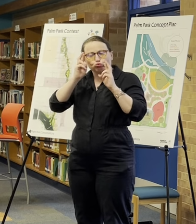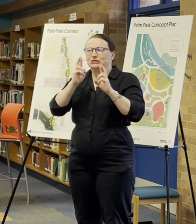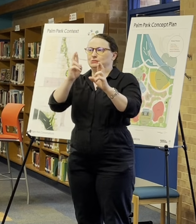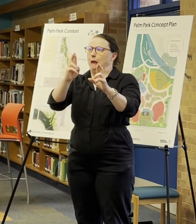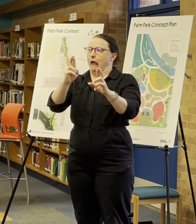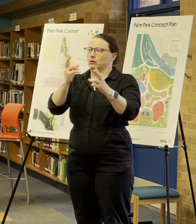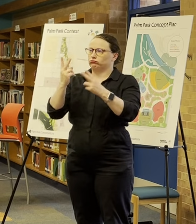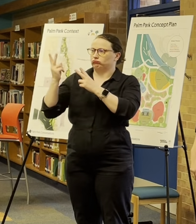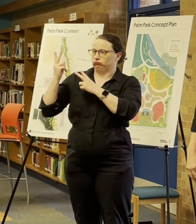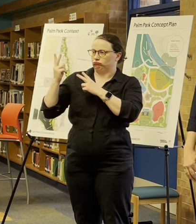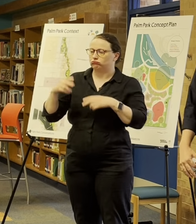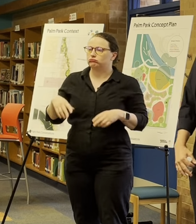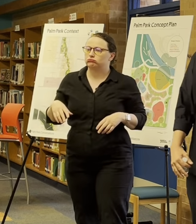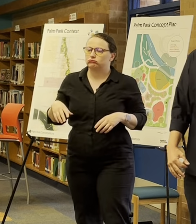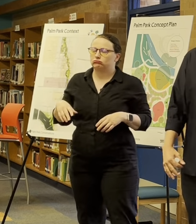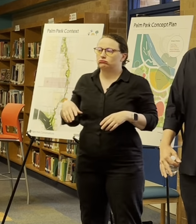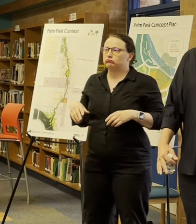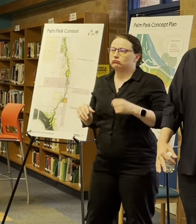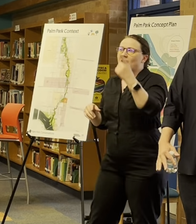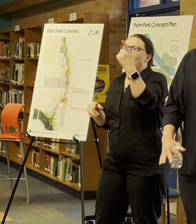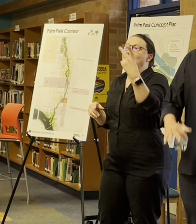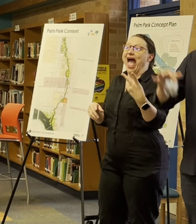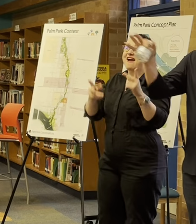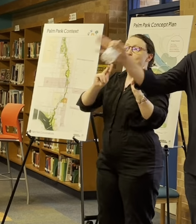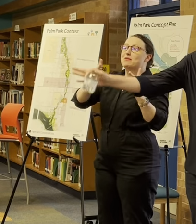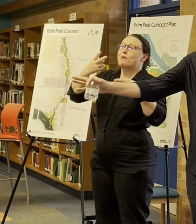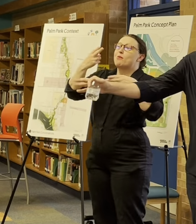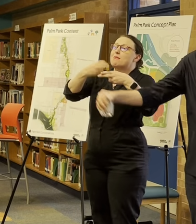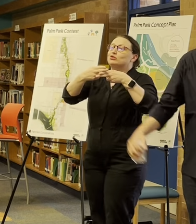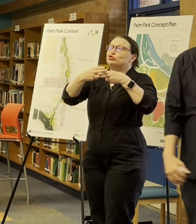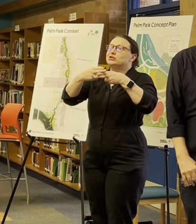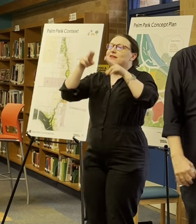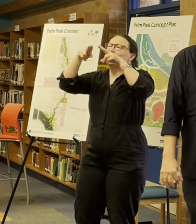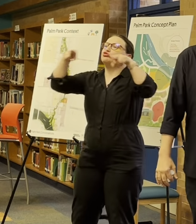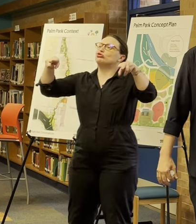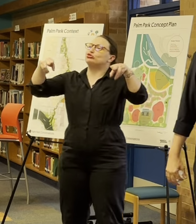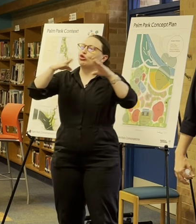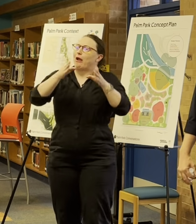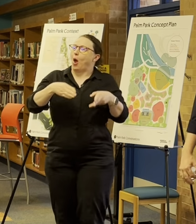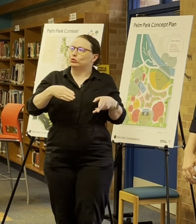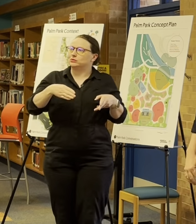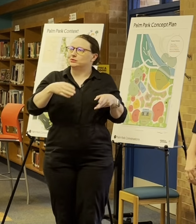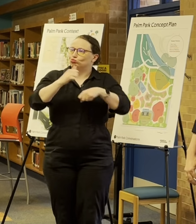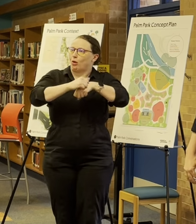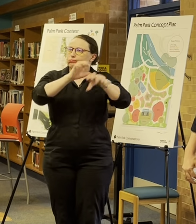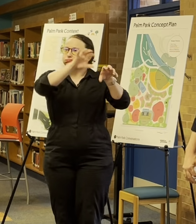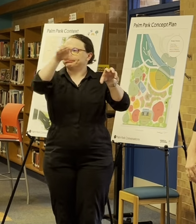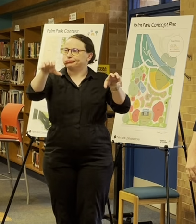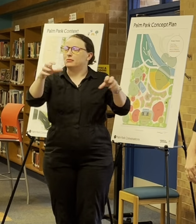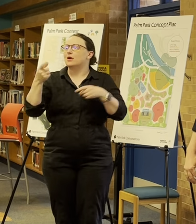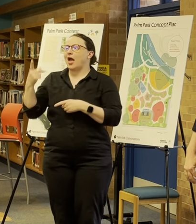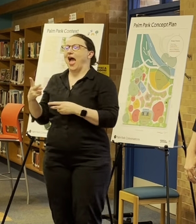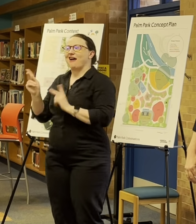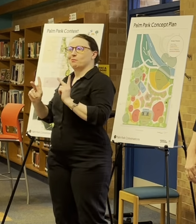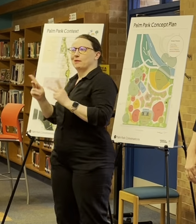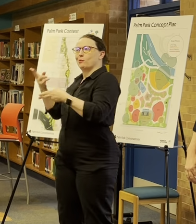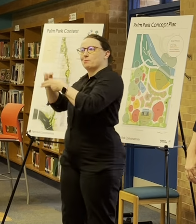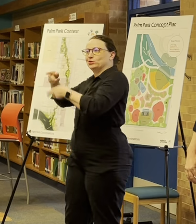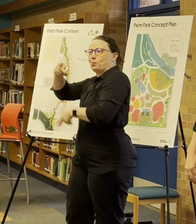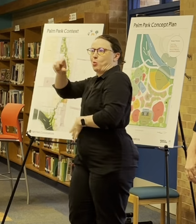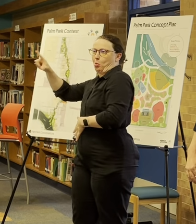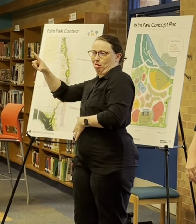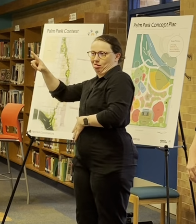this. Half of them were about the shelter house, and half of them about the pool that was